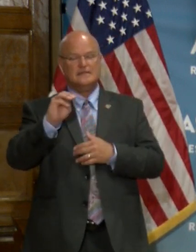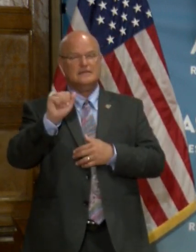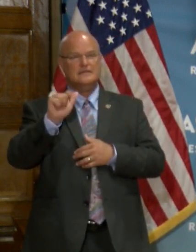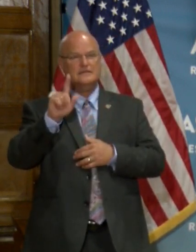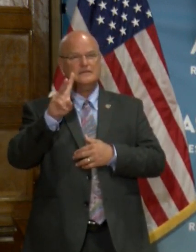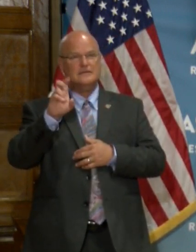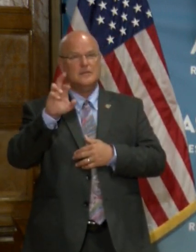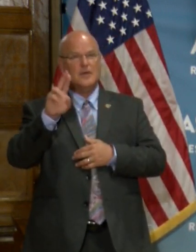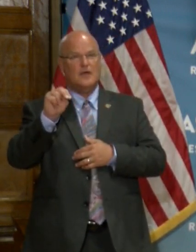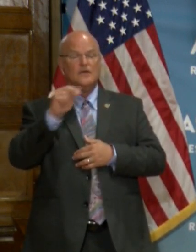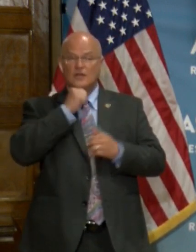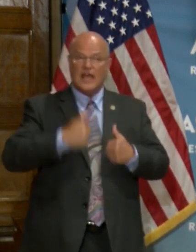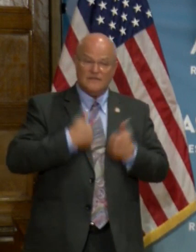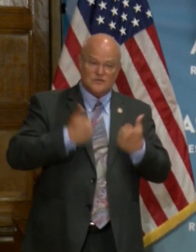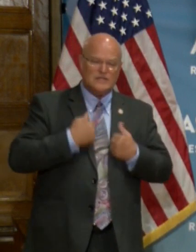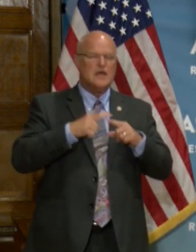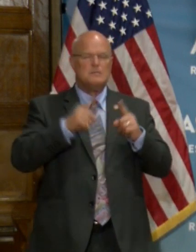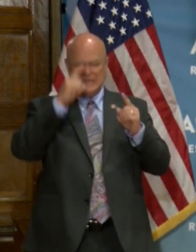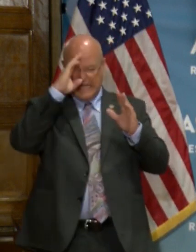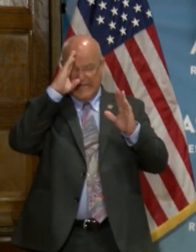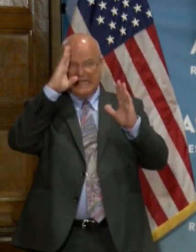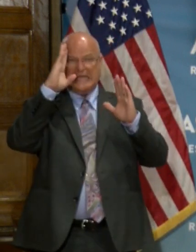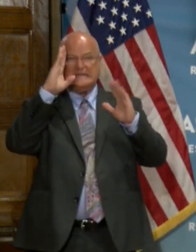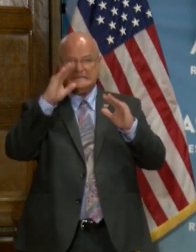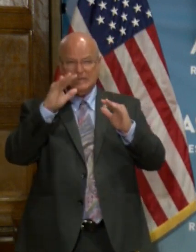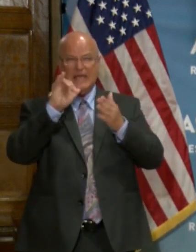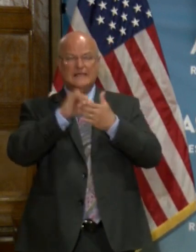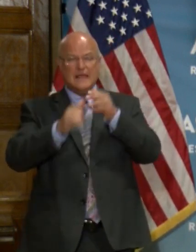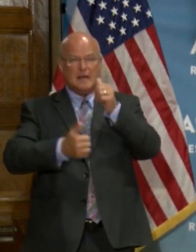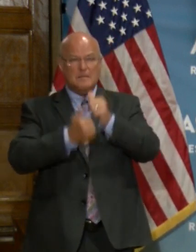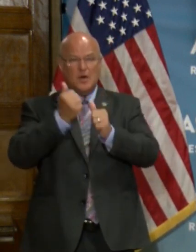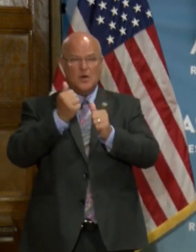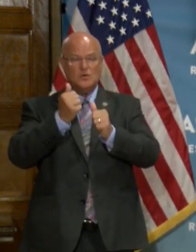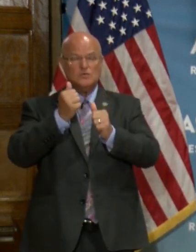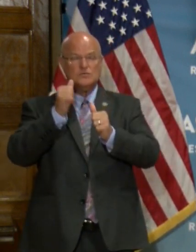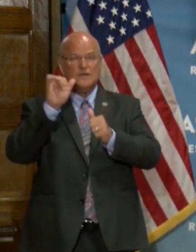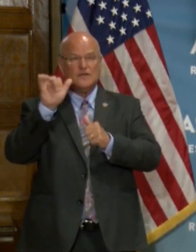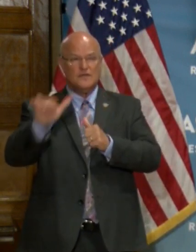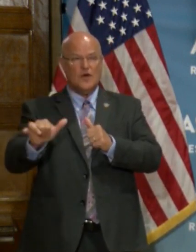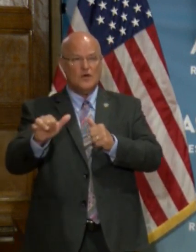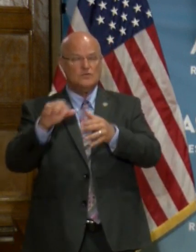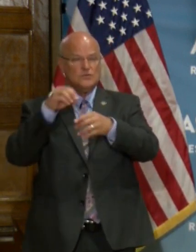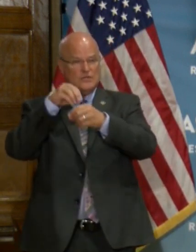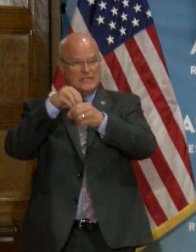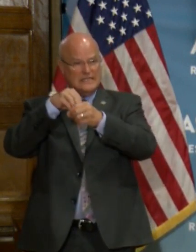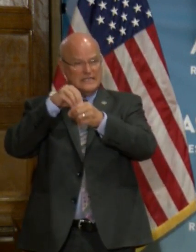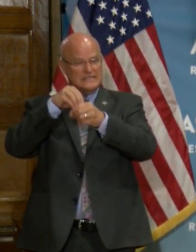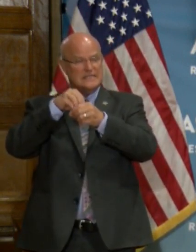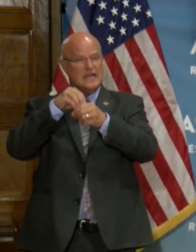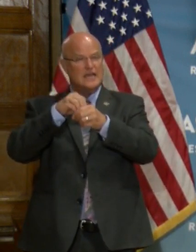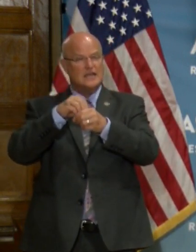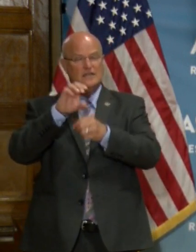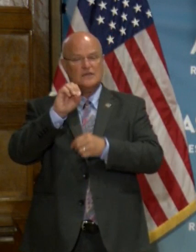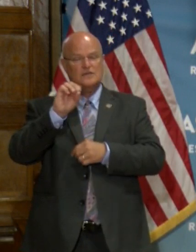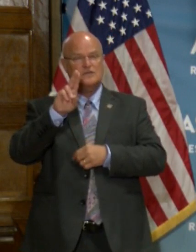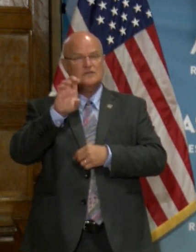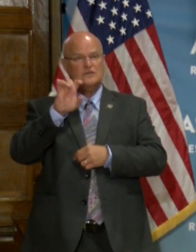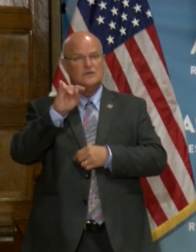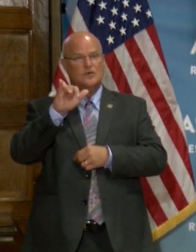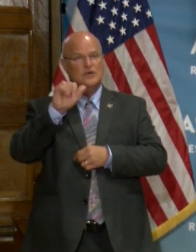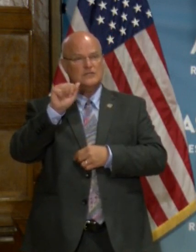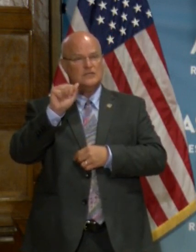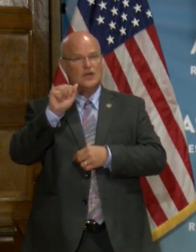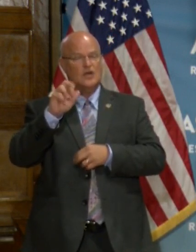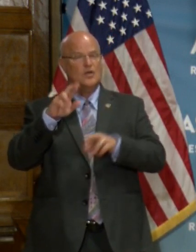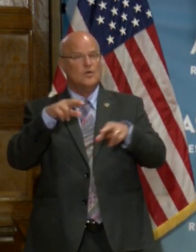have addresses on those, but I suspect that that most or all of those are in the Ouachita River Correctional Facility.